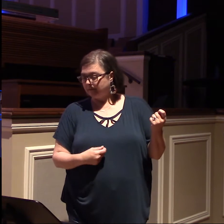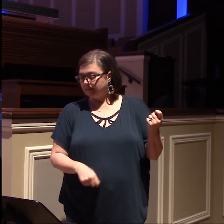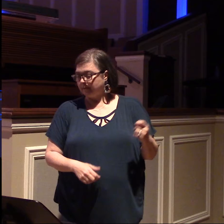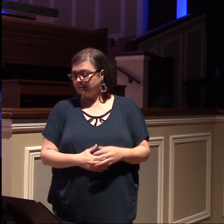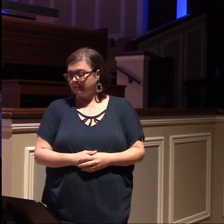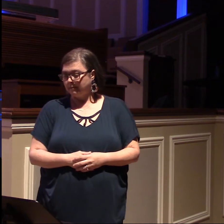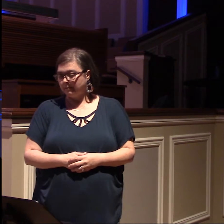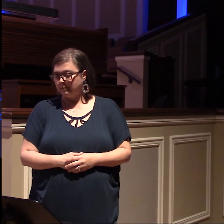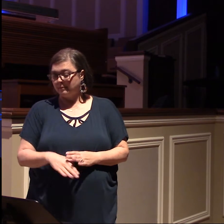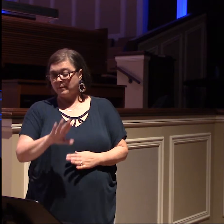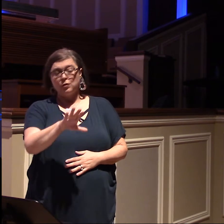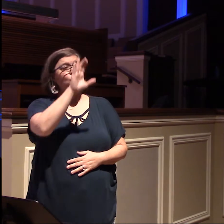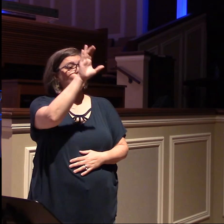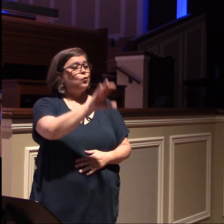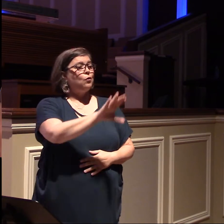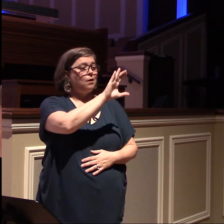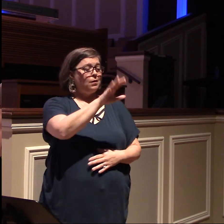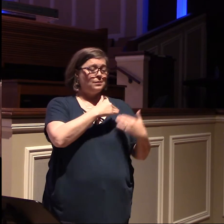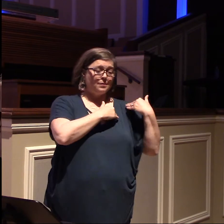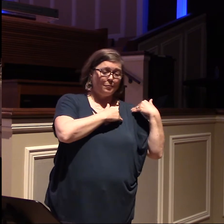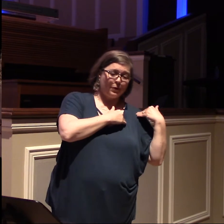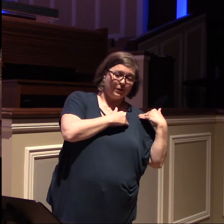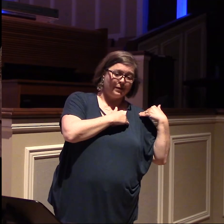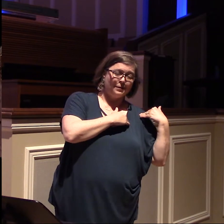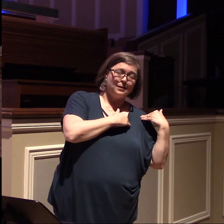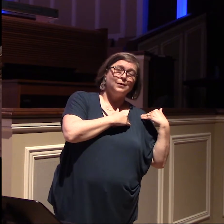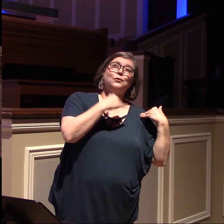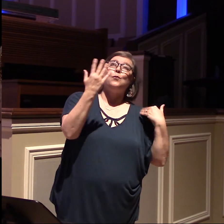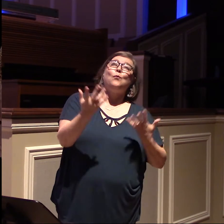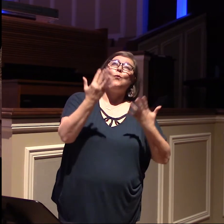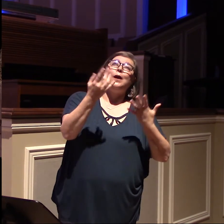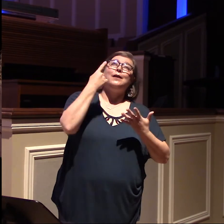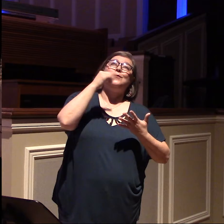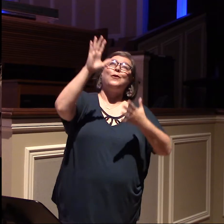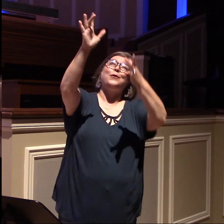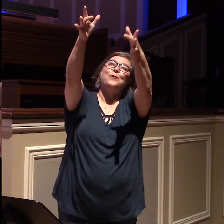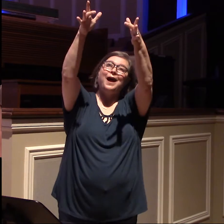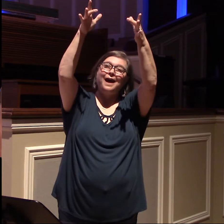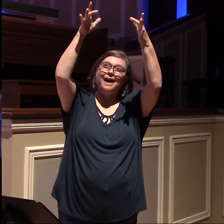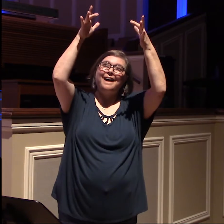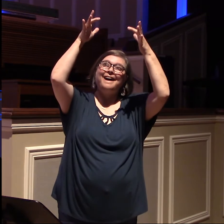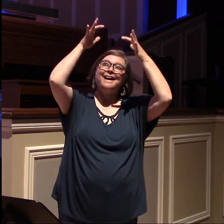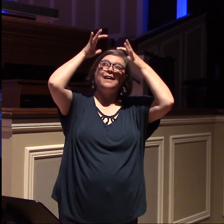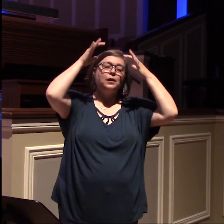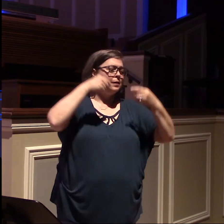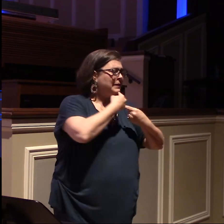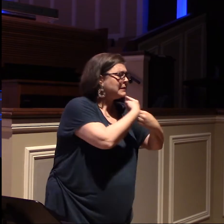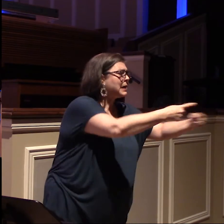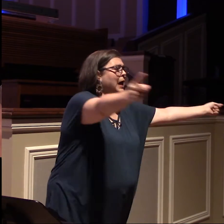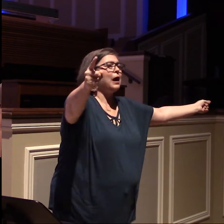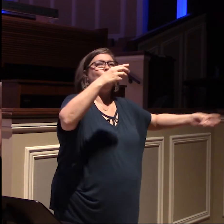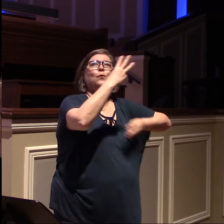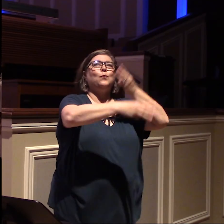Bear your cross as you wait for the crown. tell the world of